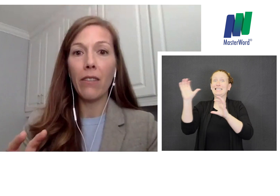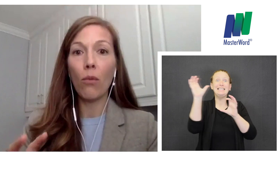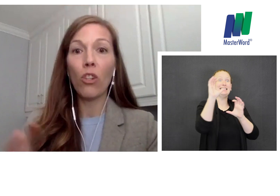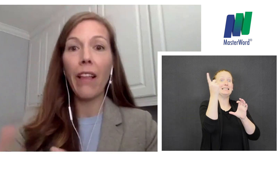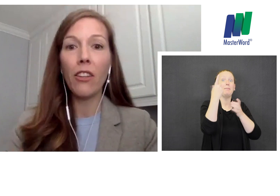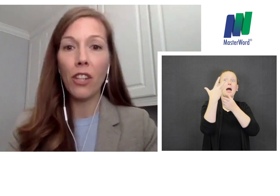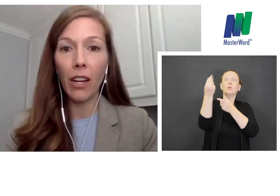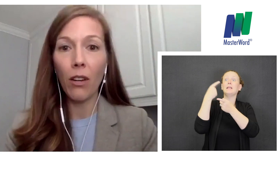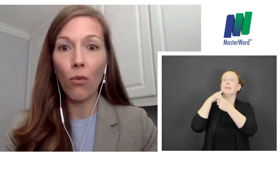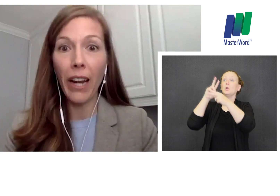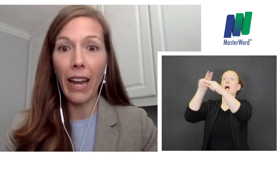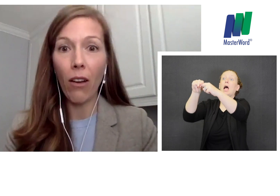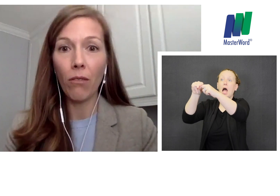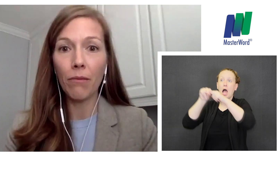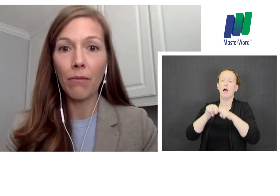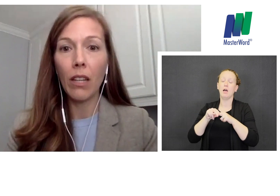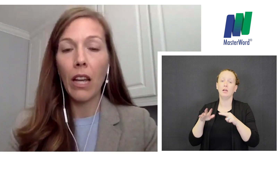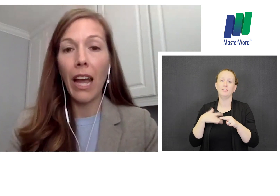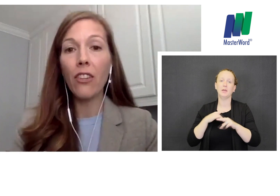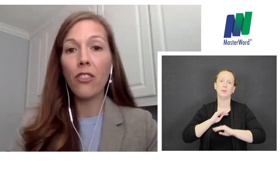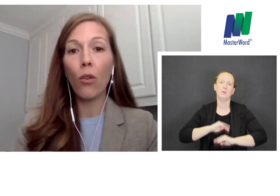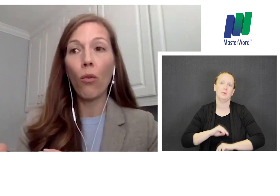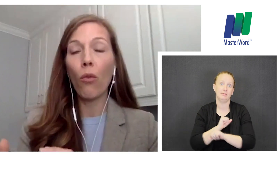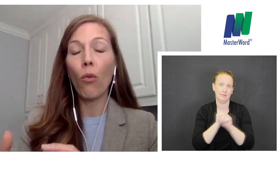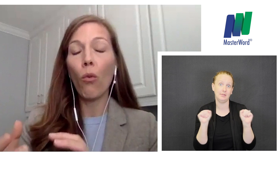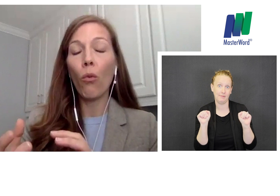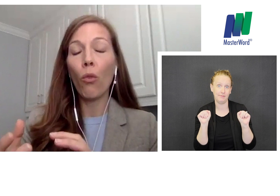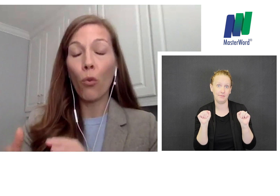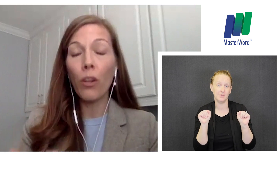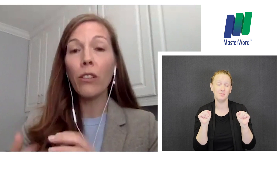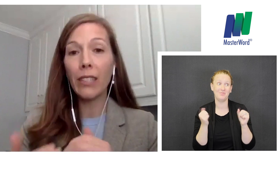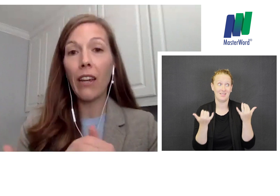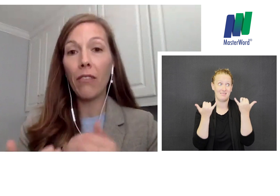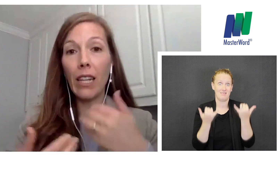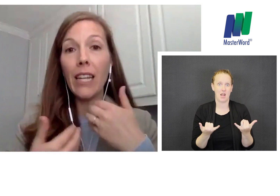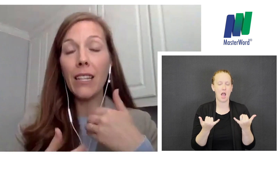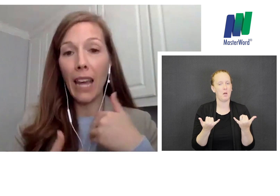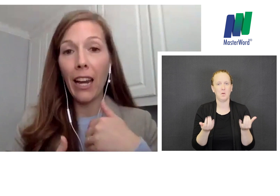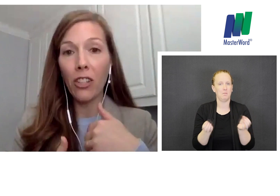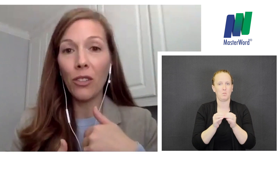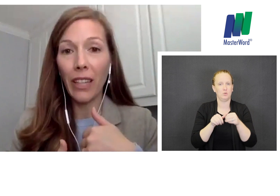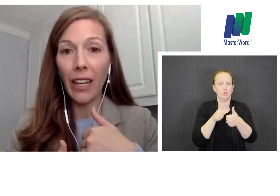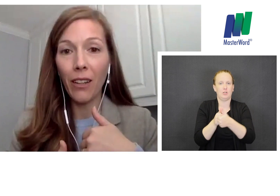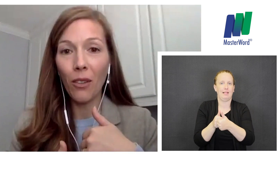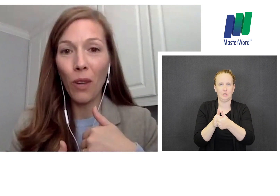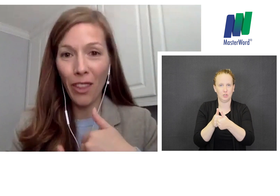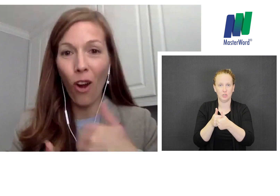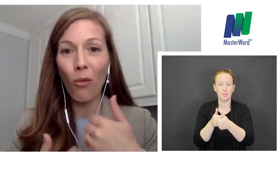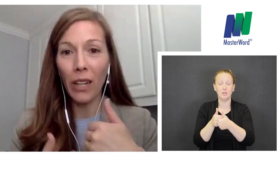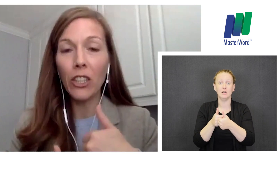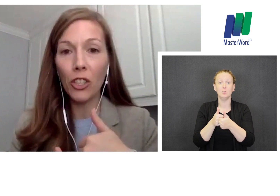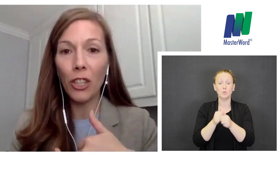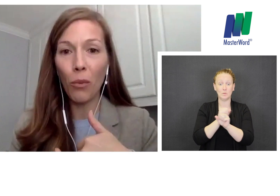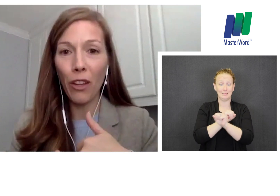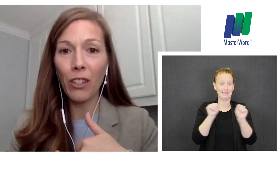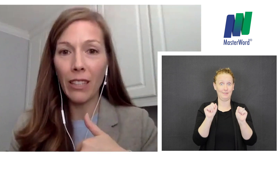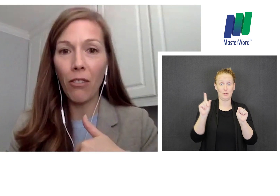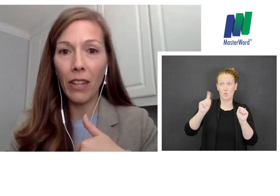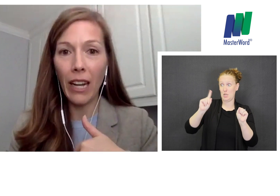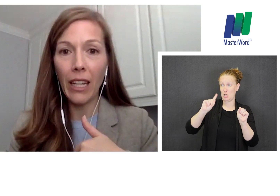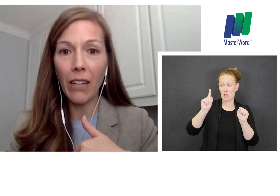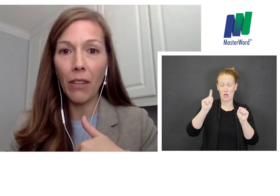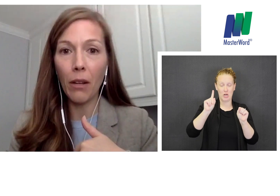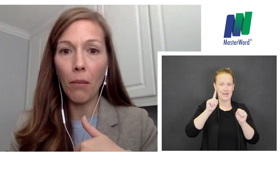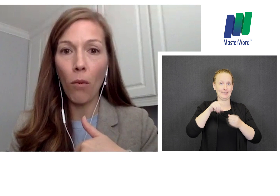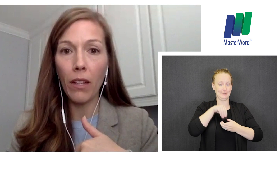this is even more challenging right now. And so the real safety is actually with our relationship with ourselves